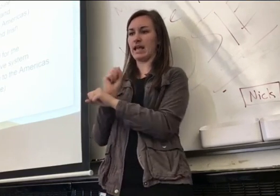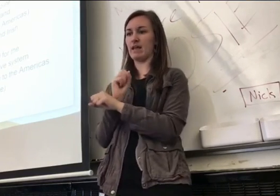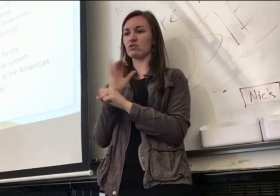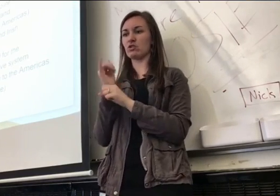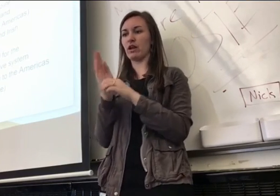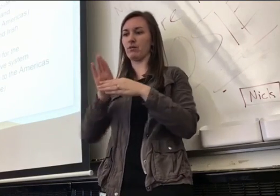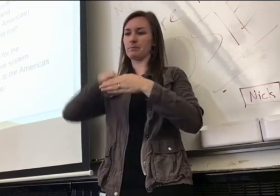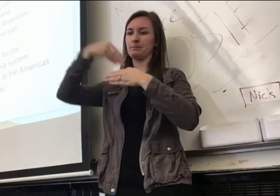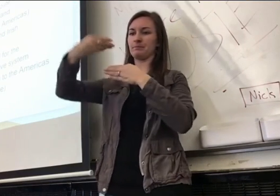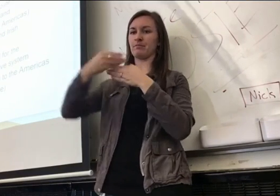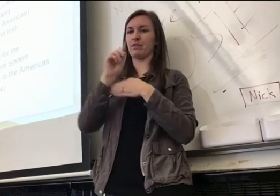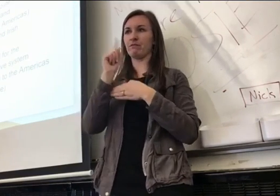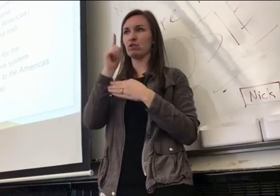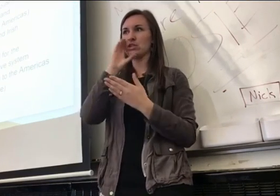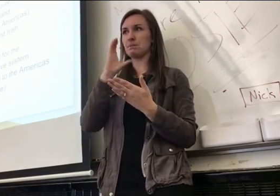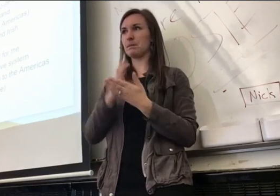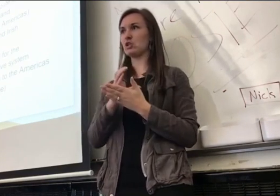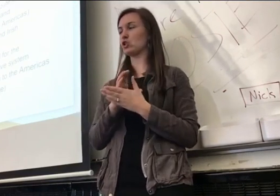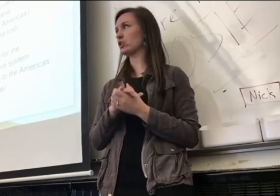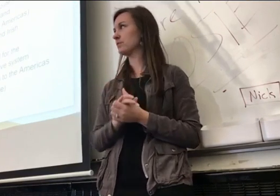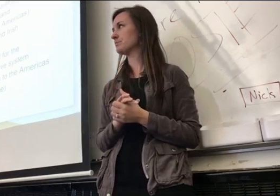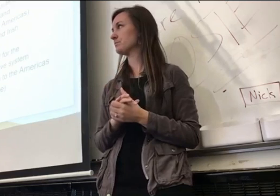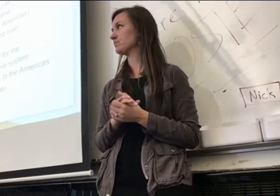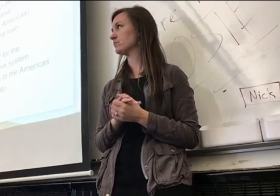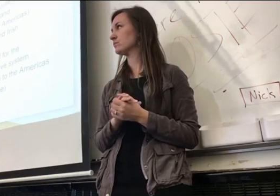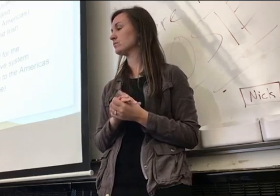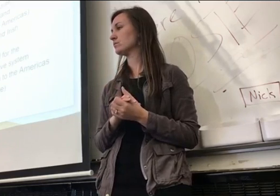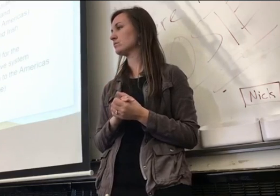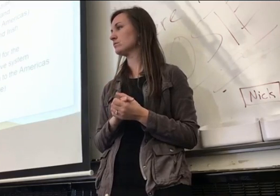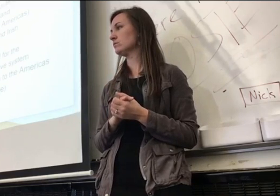picture. It looks like this.